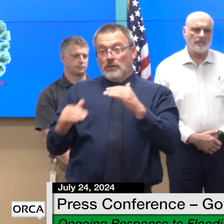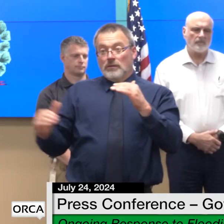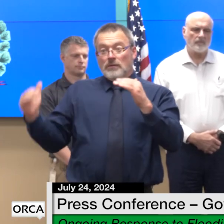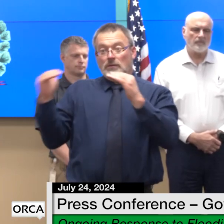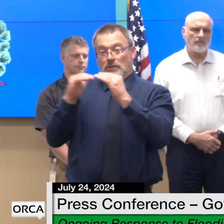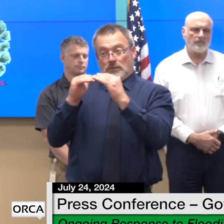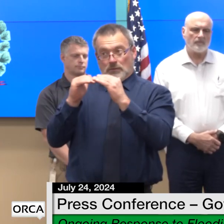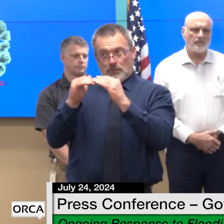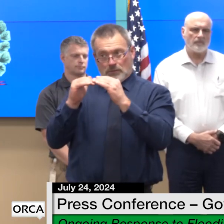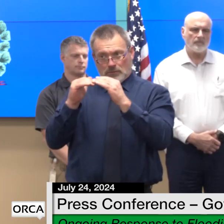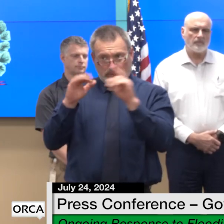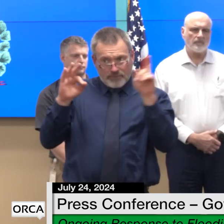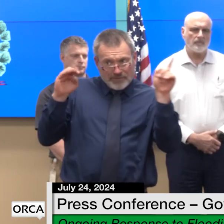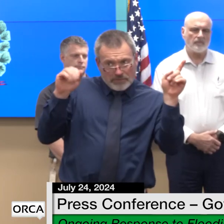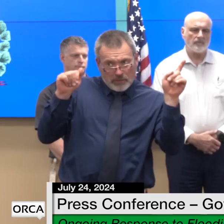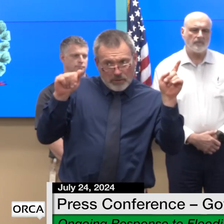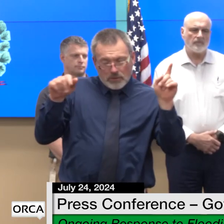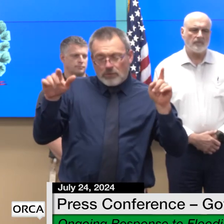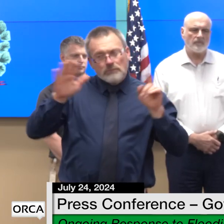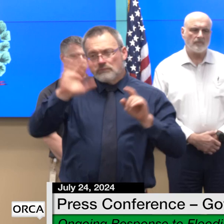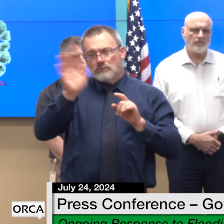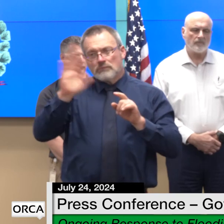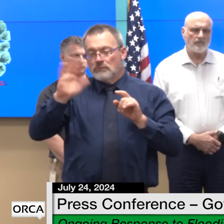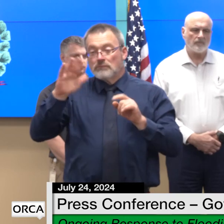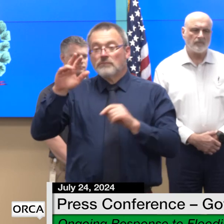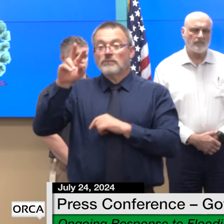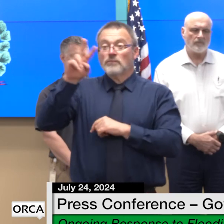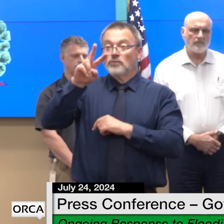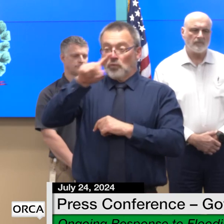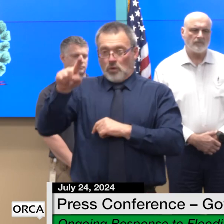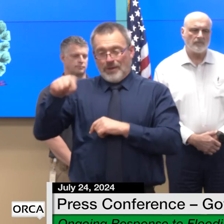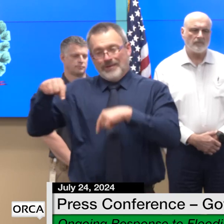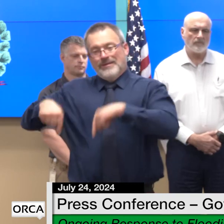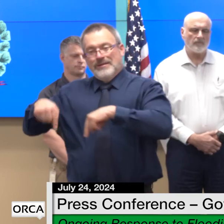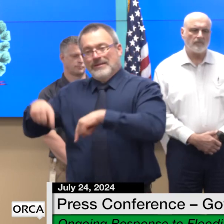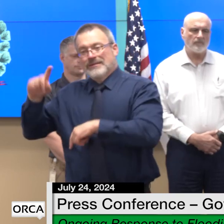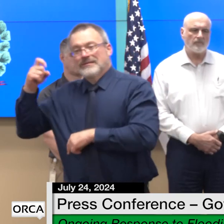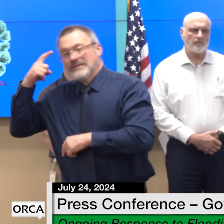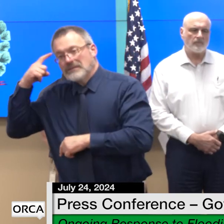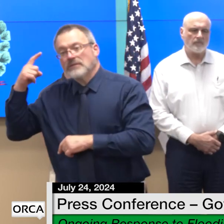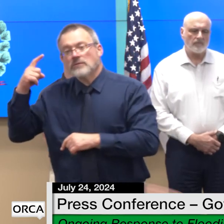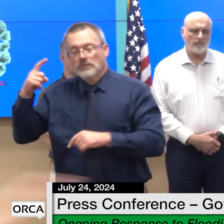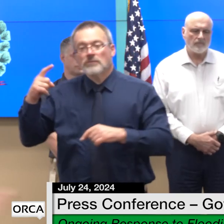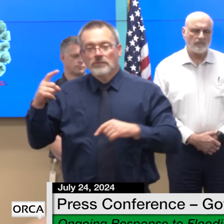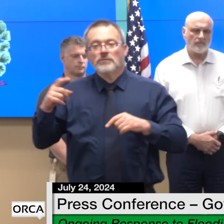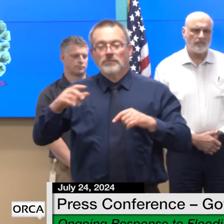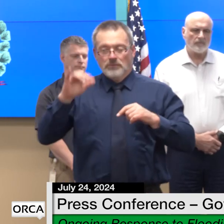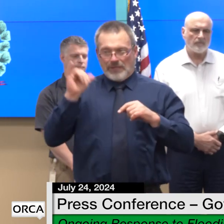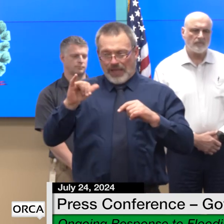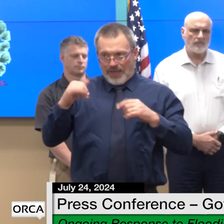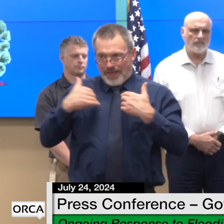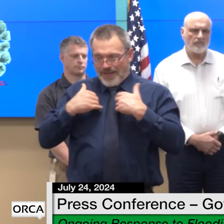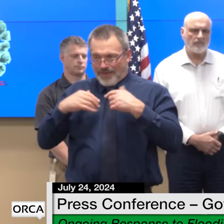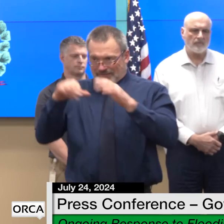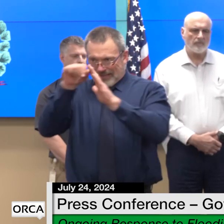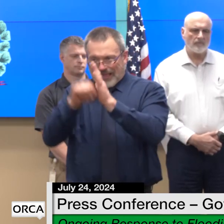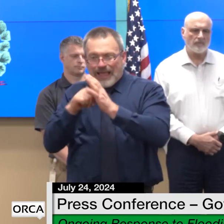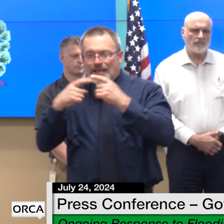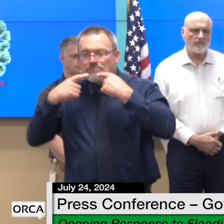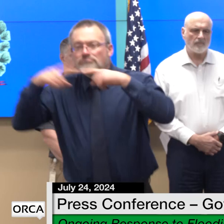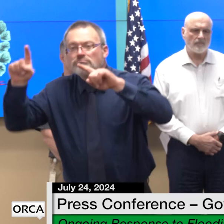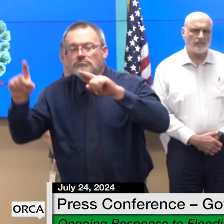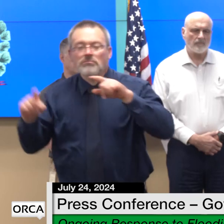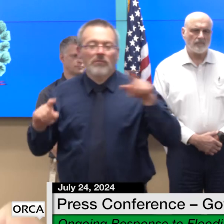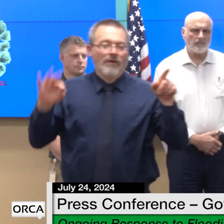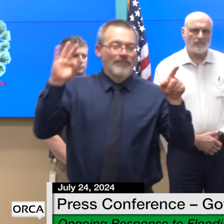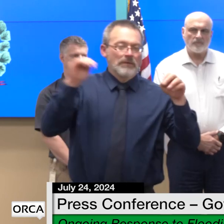will require if a major disaster is declared. At this moment, reporting to 211 is